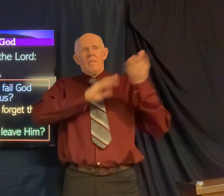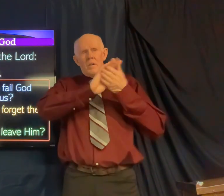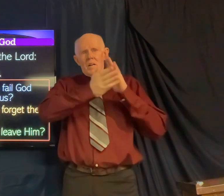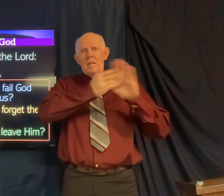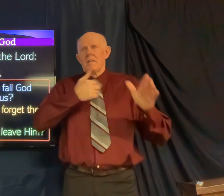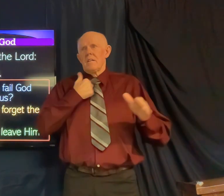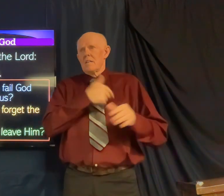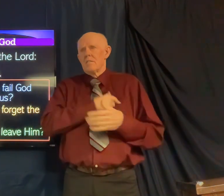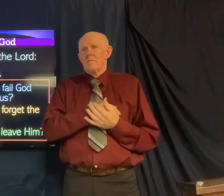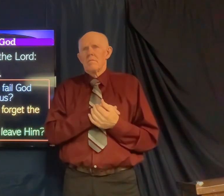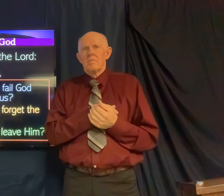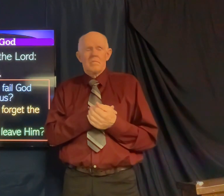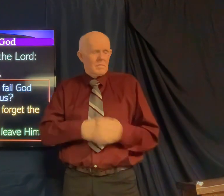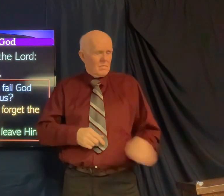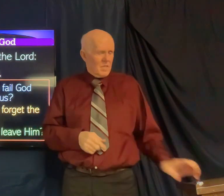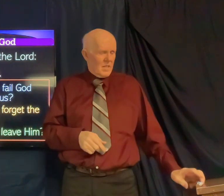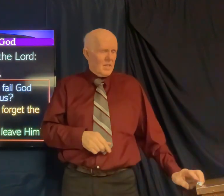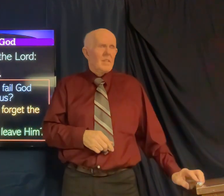We can come back to him and he will forgive us.